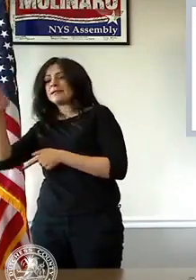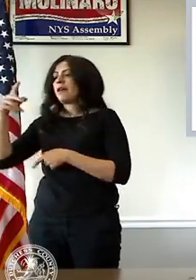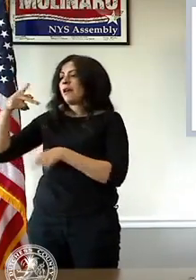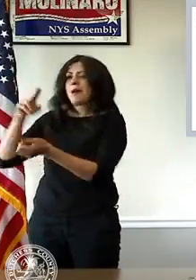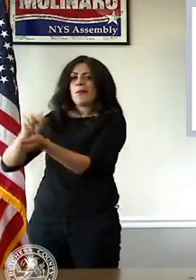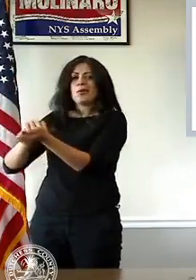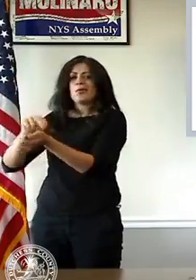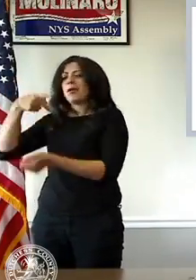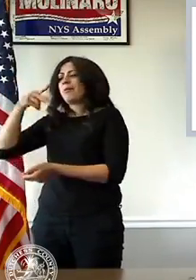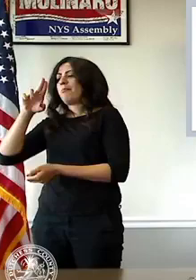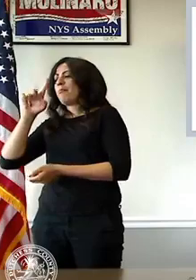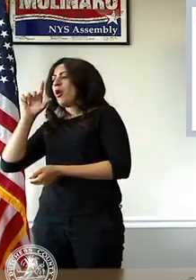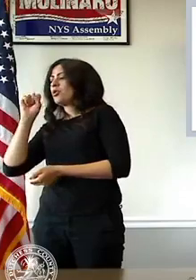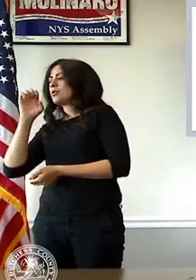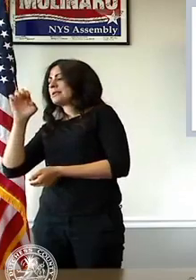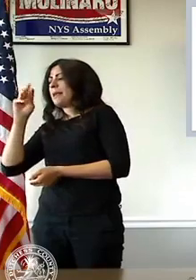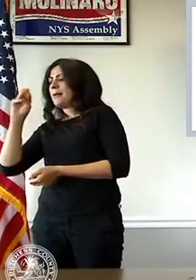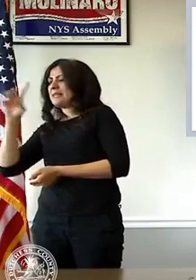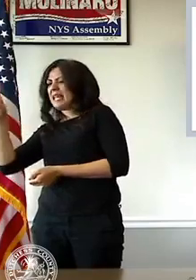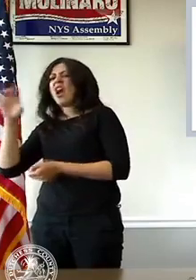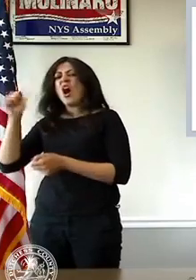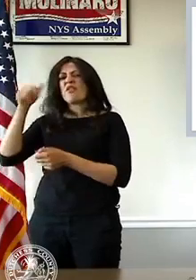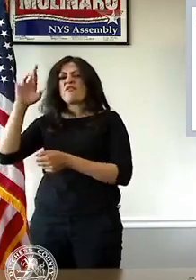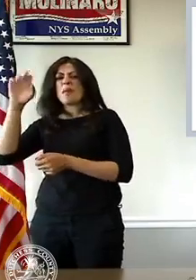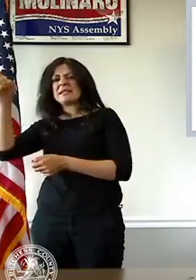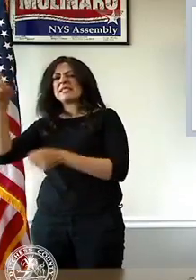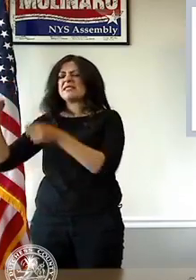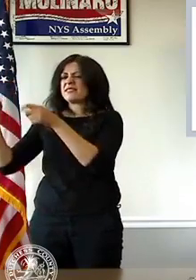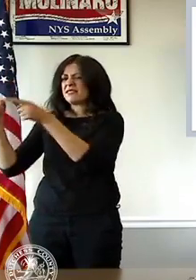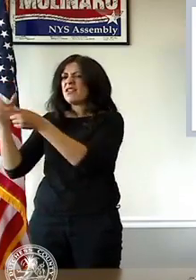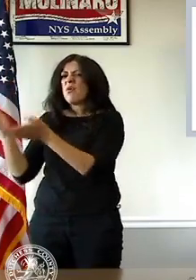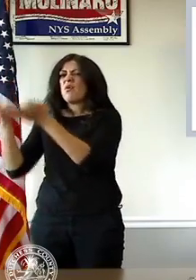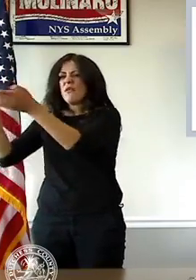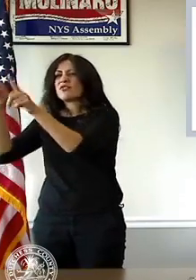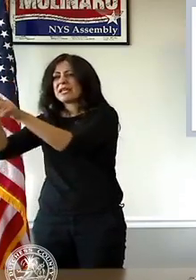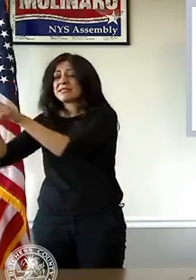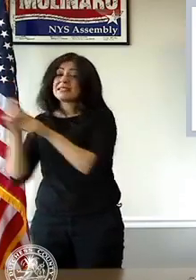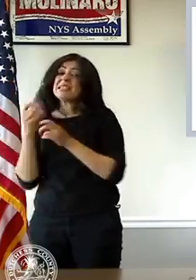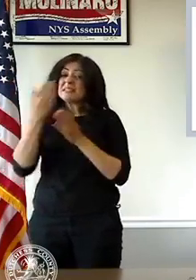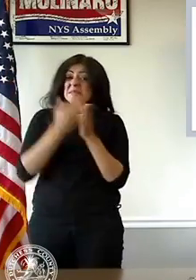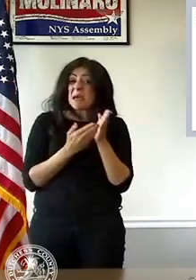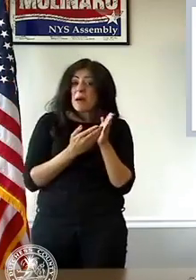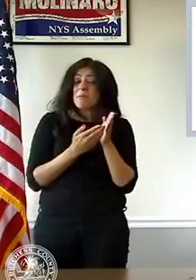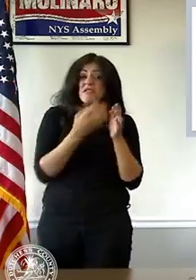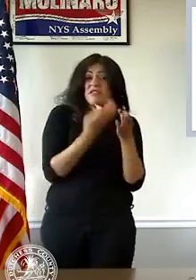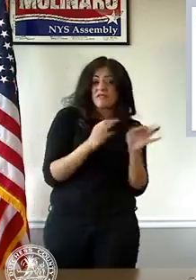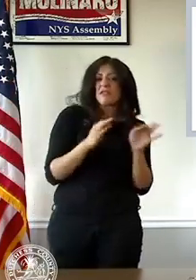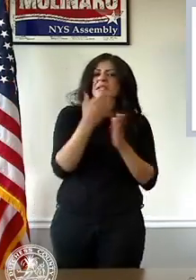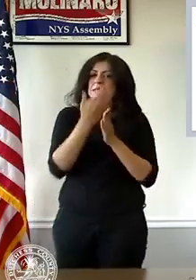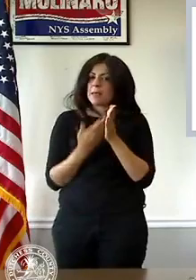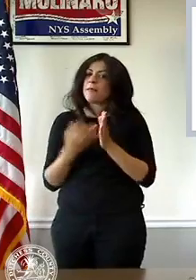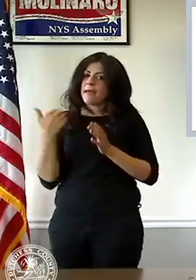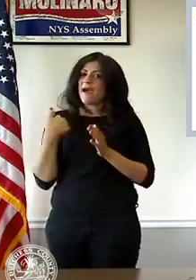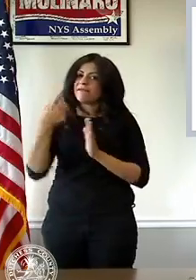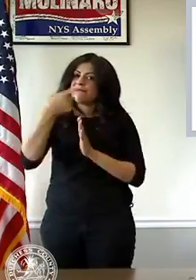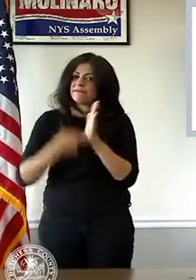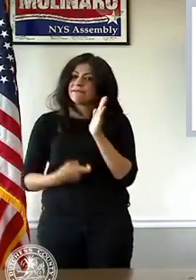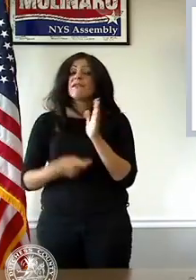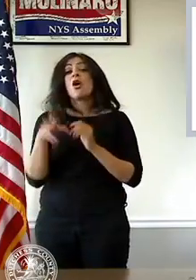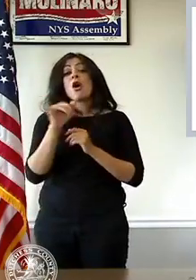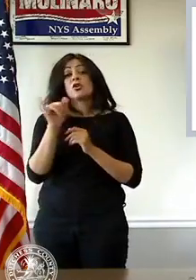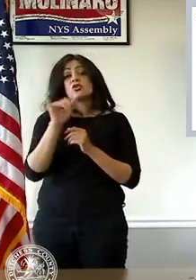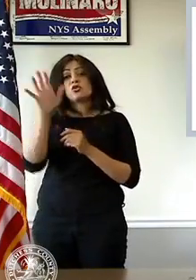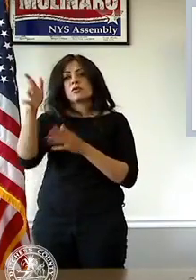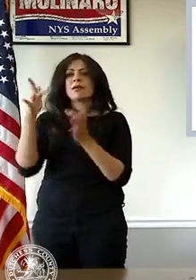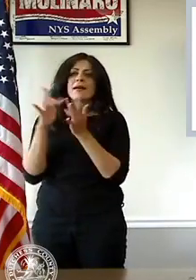that provide testing. Again, some are free, some require a payment. And you may also contact, if you